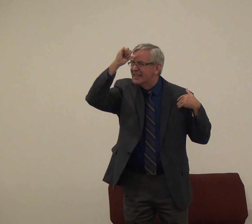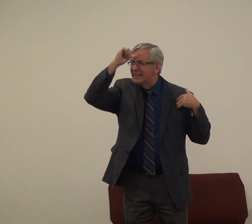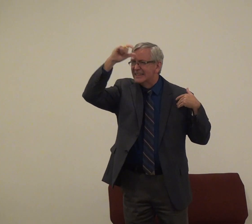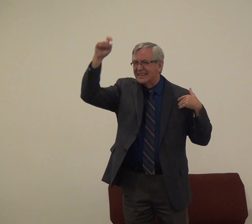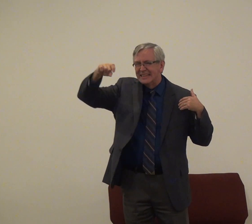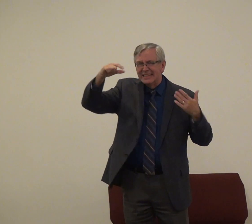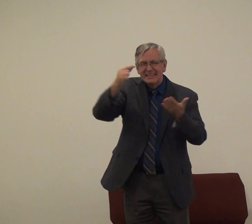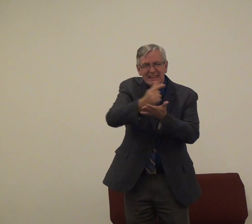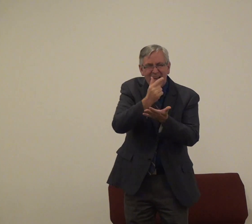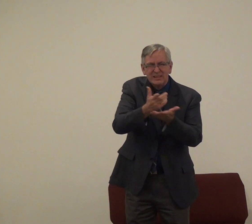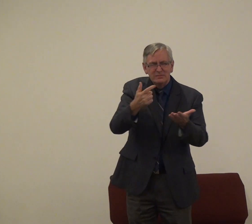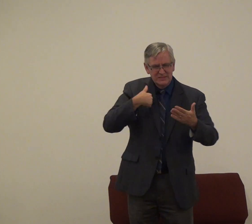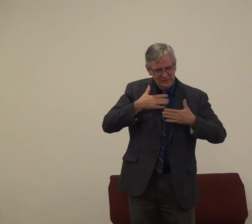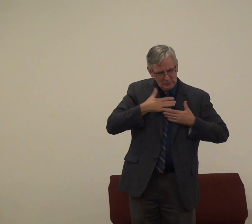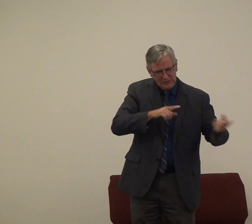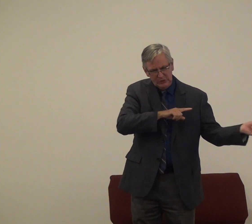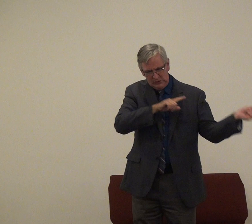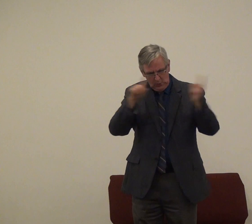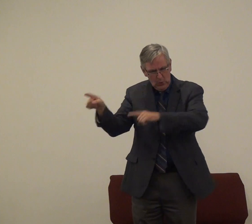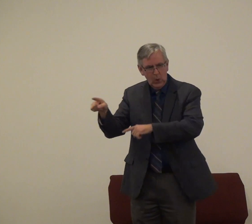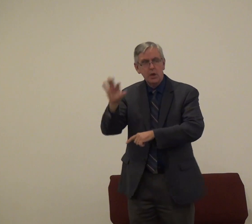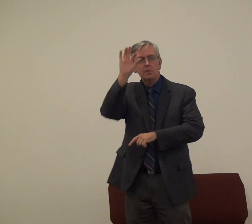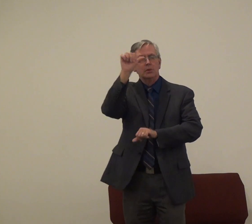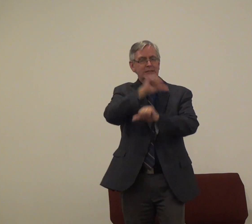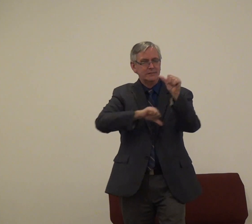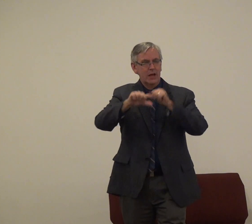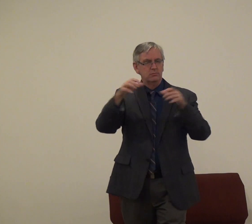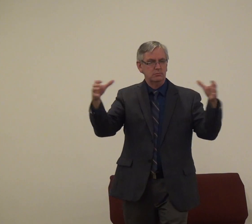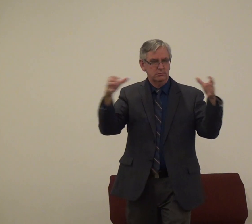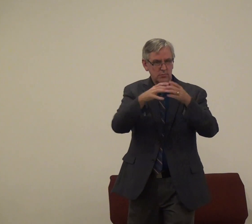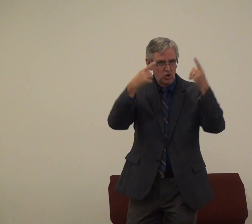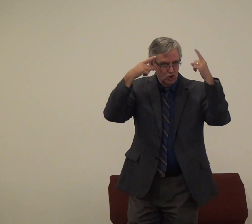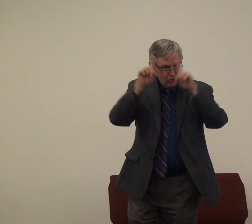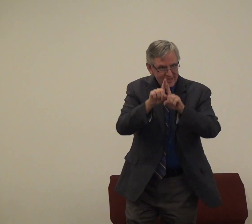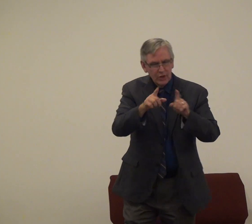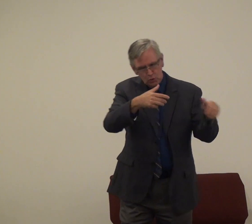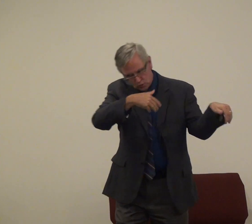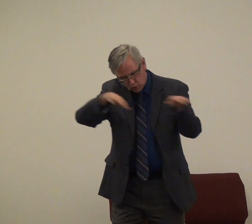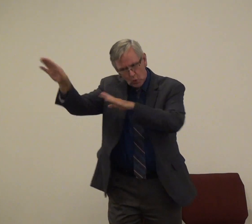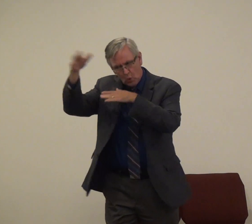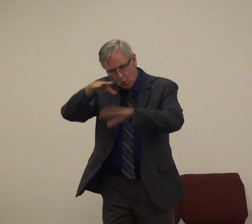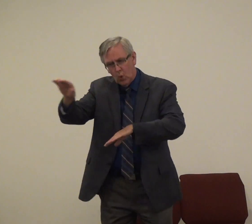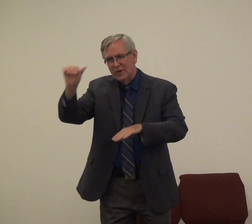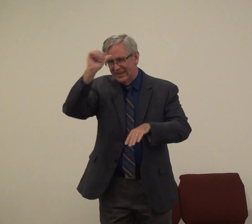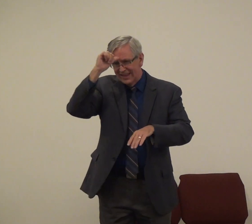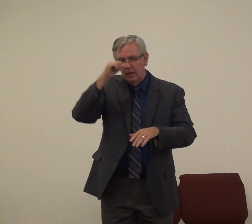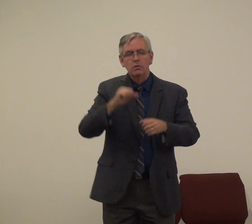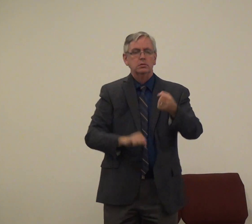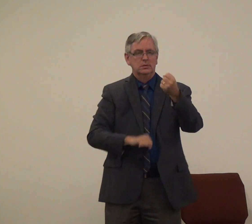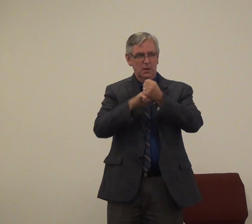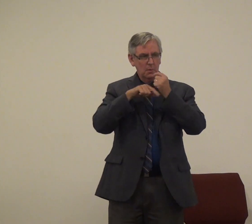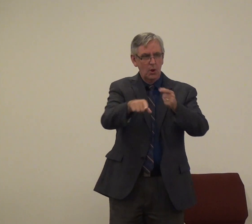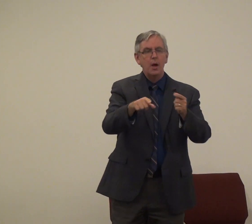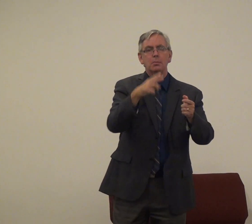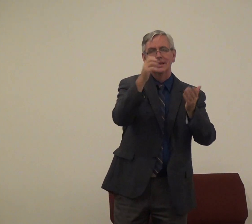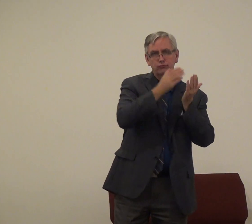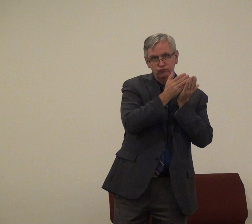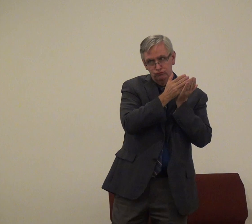one day, and he said, I've got a burden for India. They need the gospel over there. And so those pastors came together and agreed to support him, and they sent him